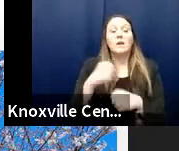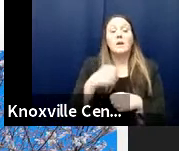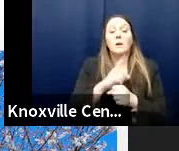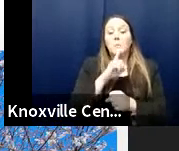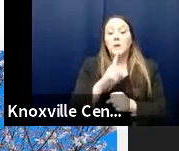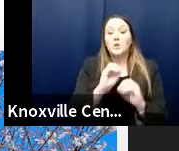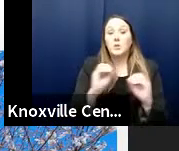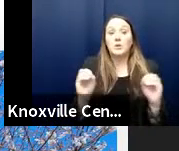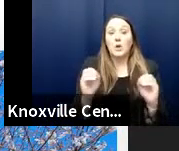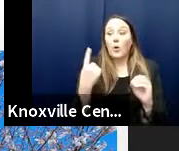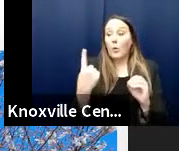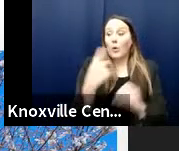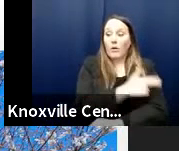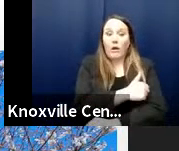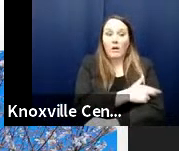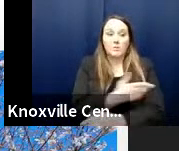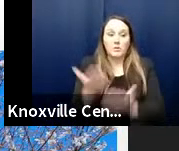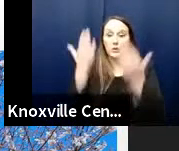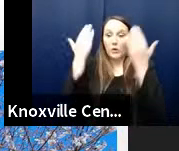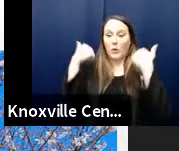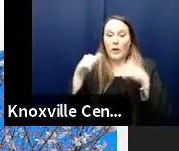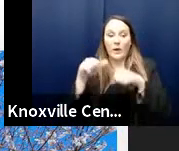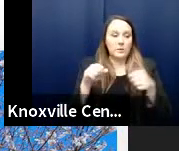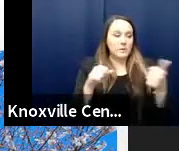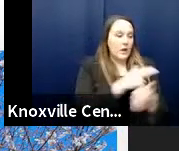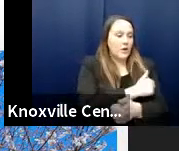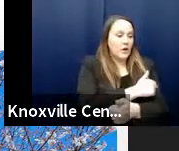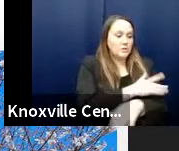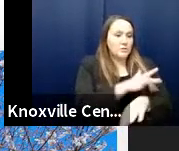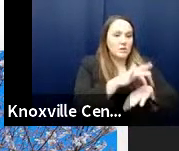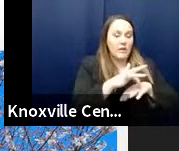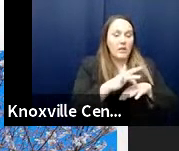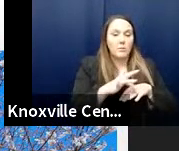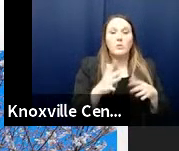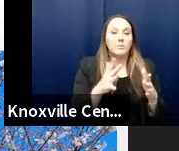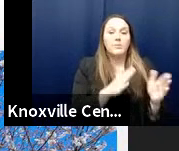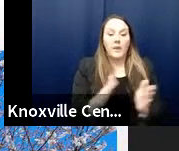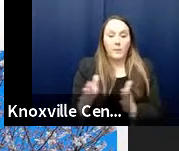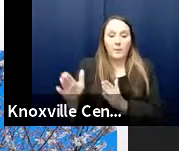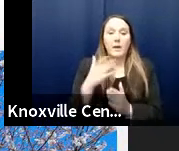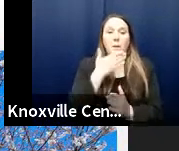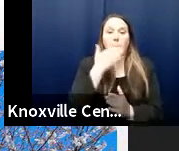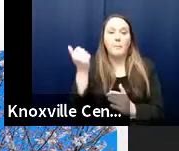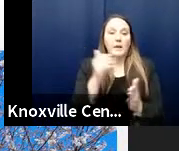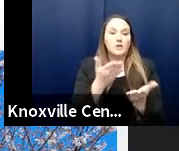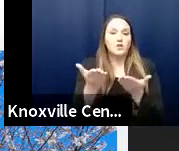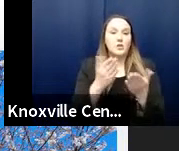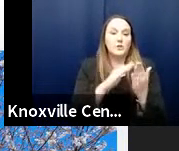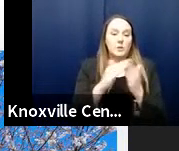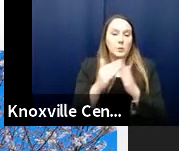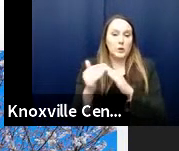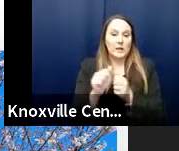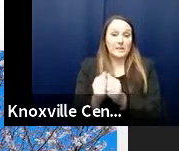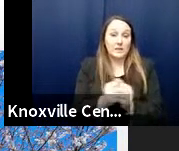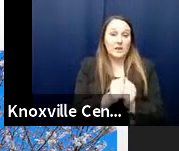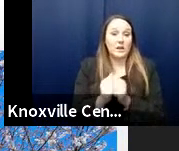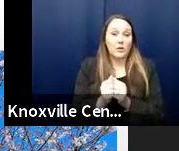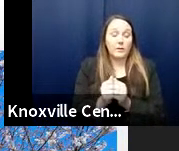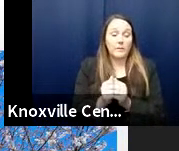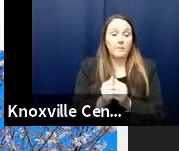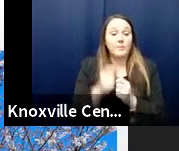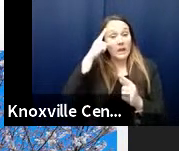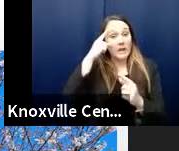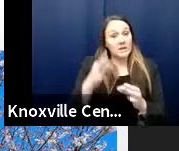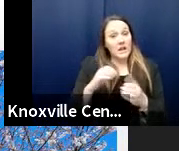is impacted disproportionately, and plan the response together to best serve this community. The decisions regarding how